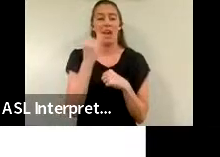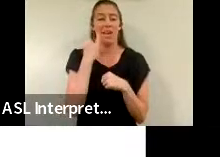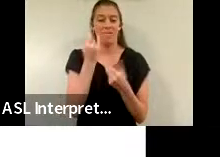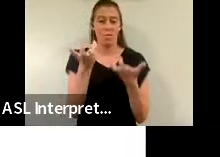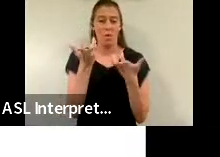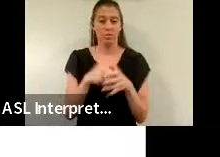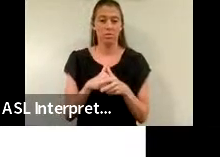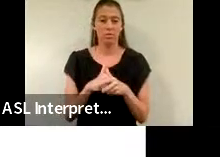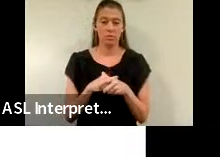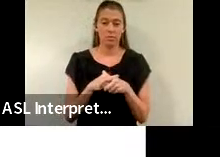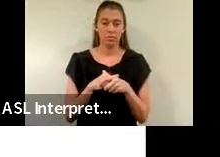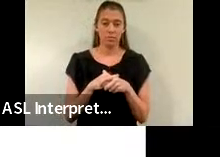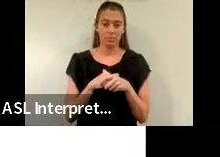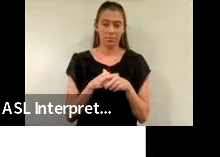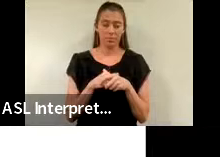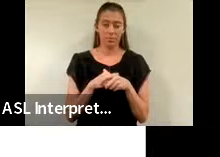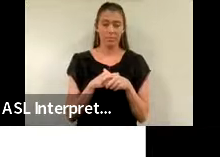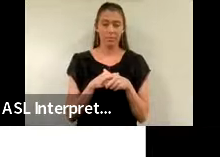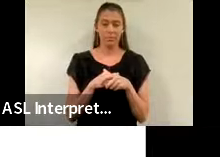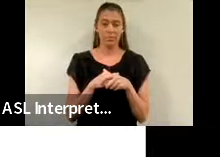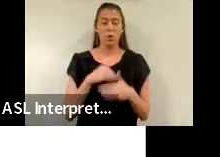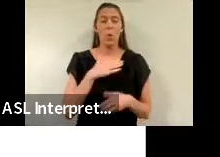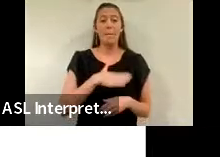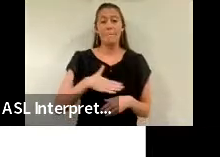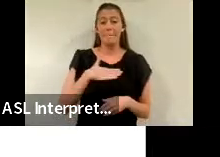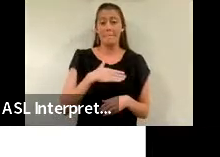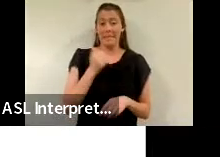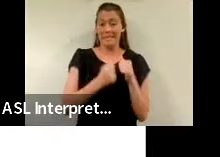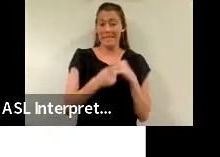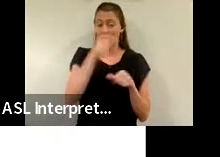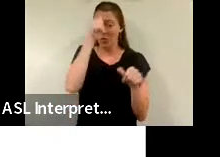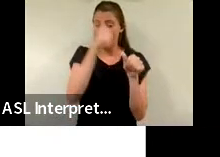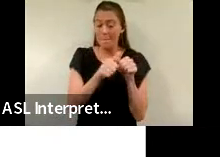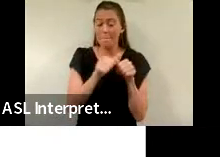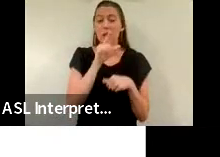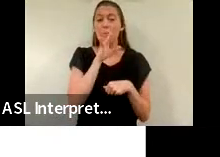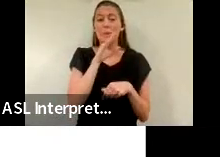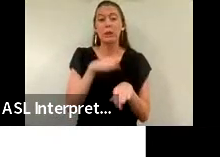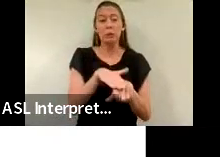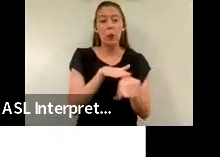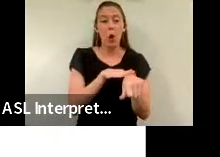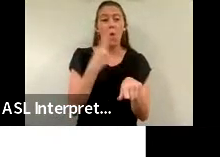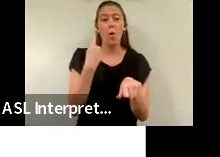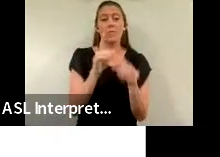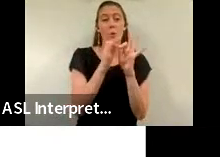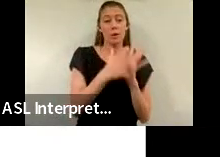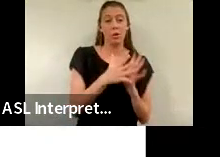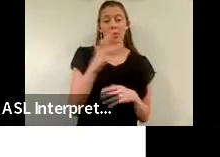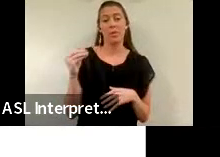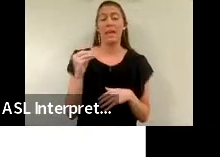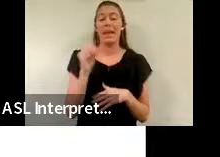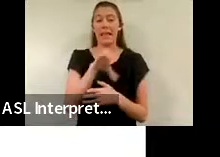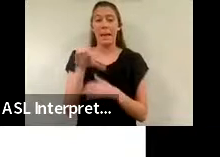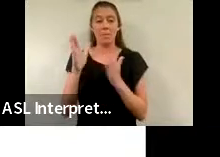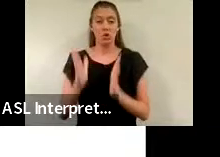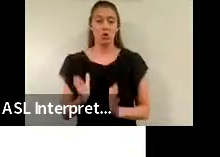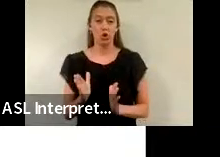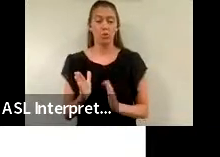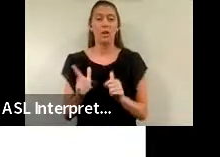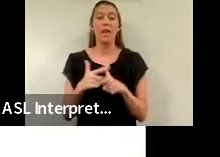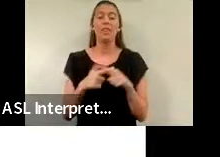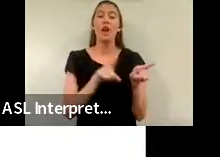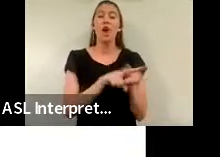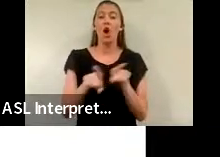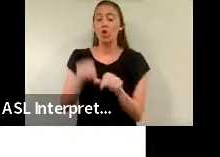Reminder to speak slowly for our interpreters and captioners. And we're also live on